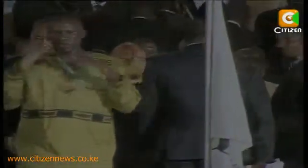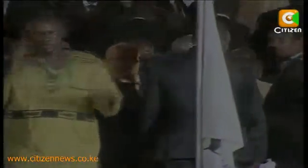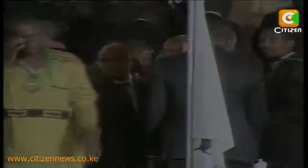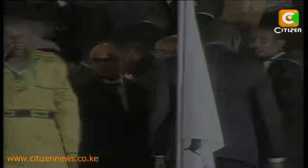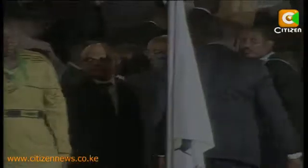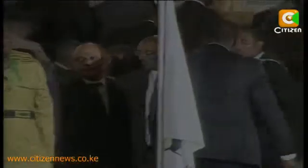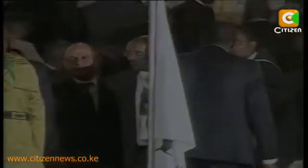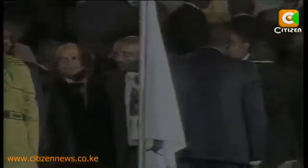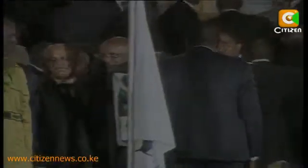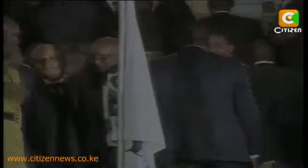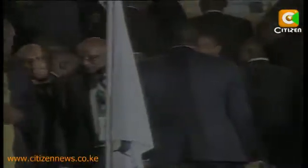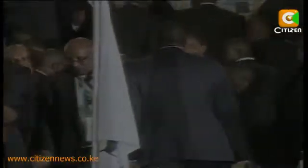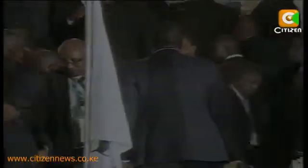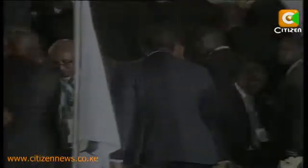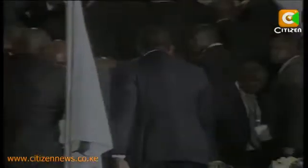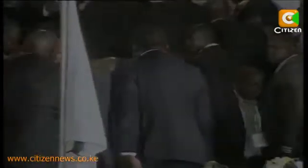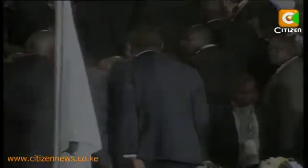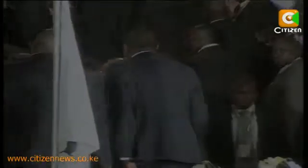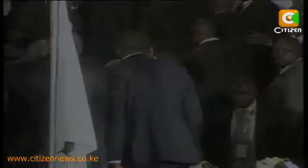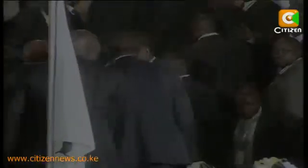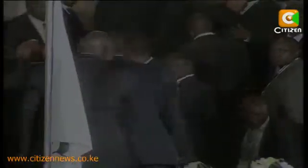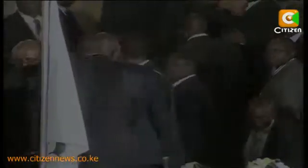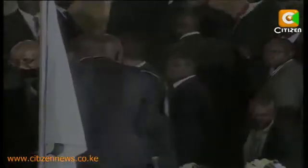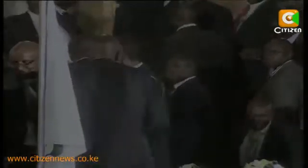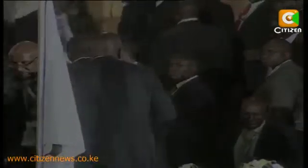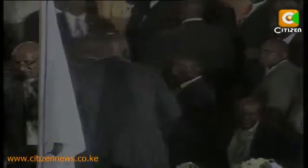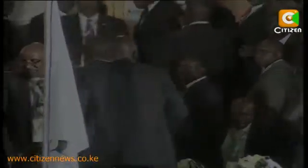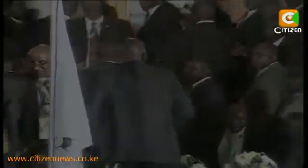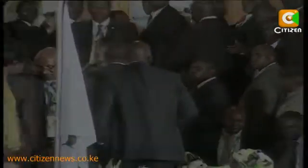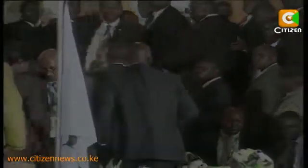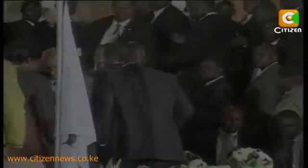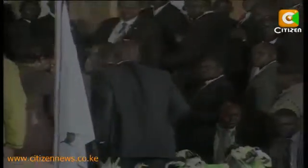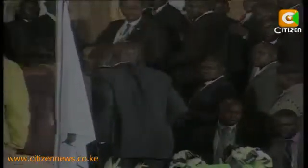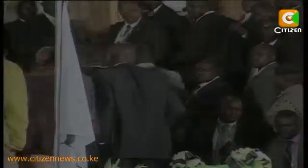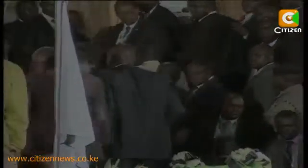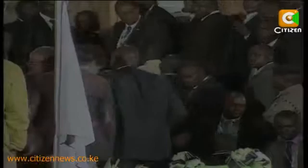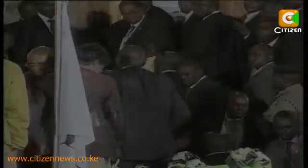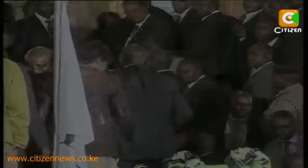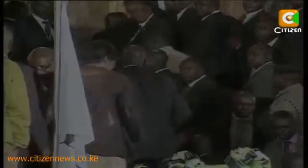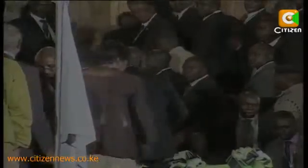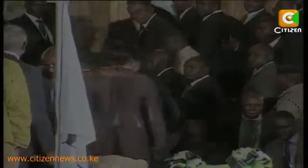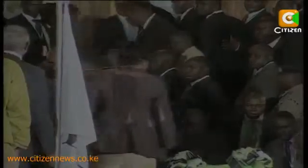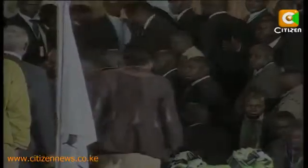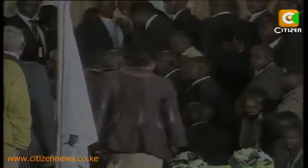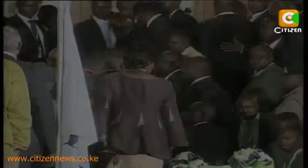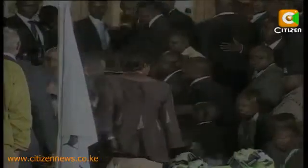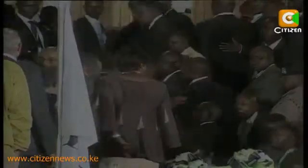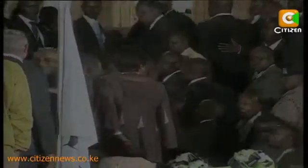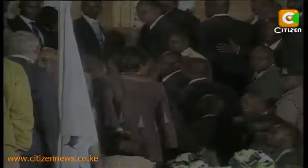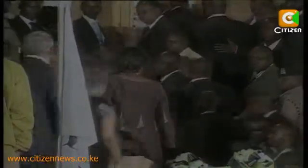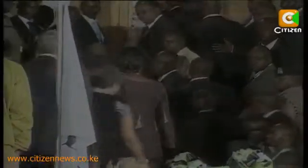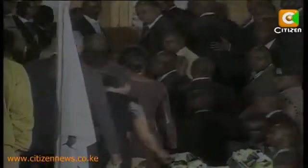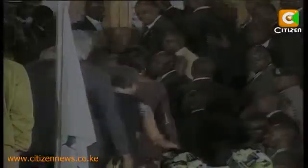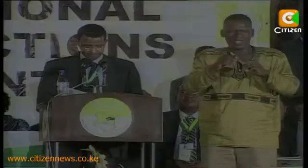IEBC chairman had praised his staff for steering the polls body in the challenging long days before, during and after the